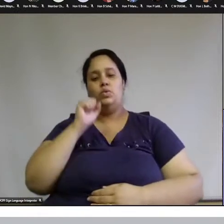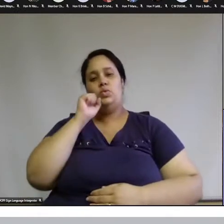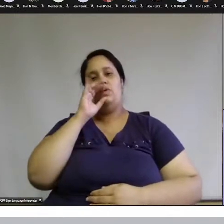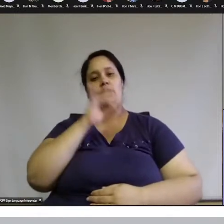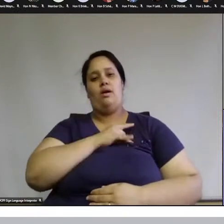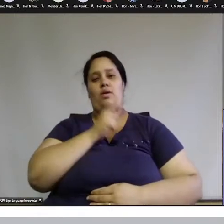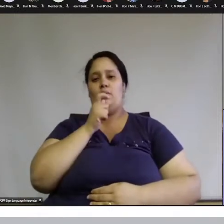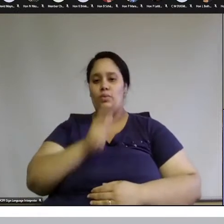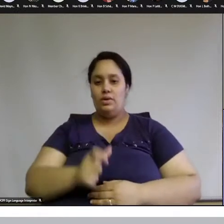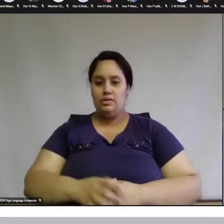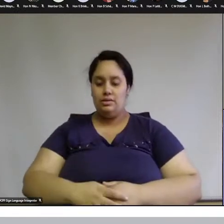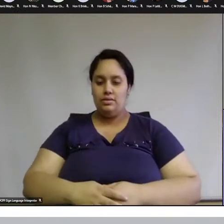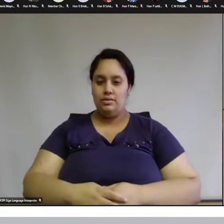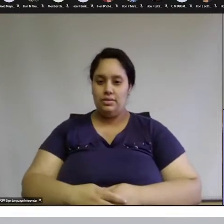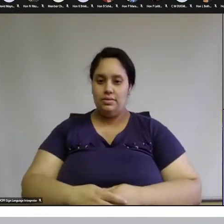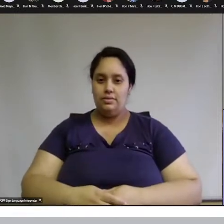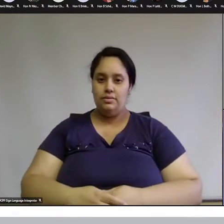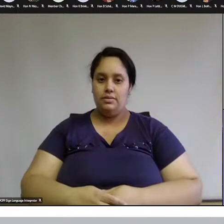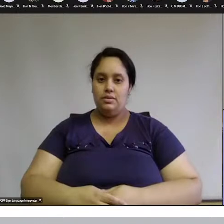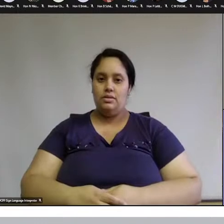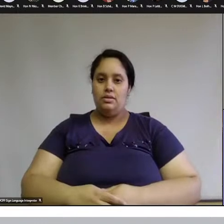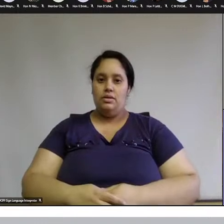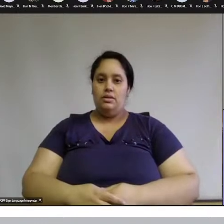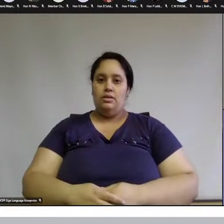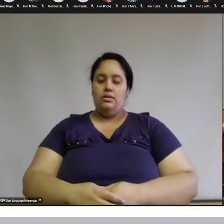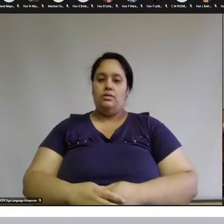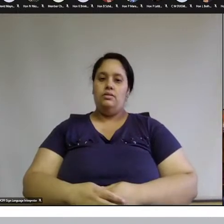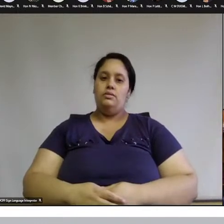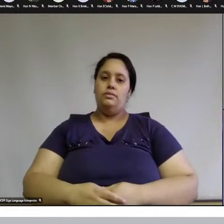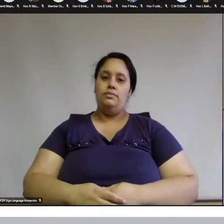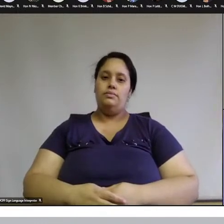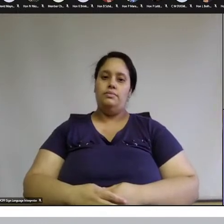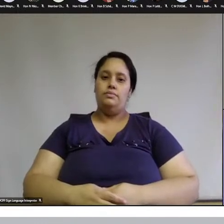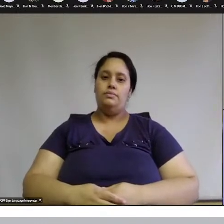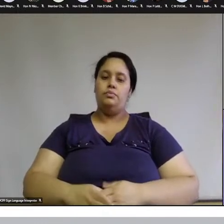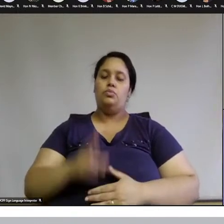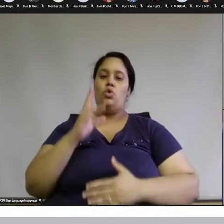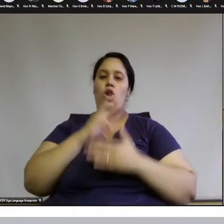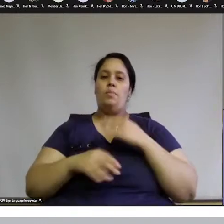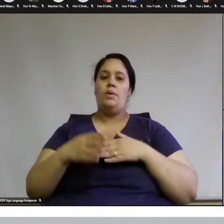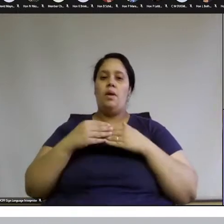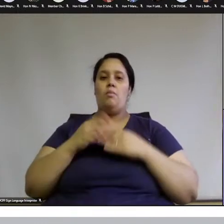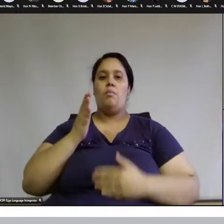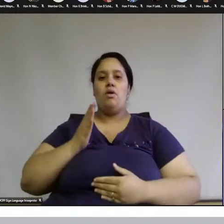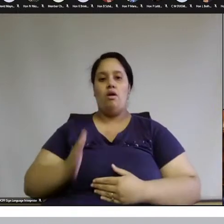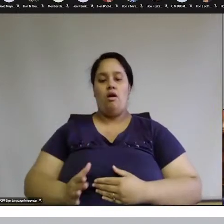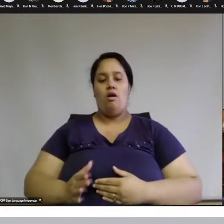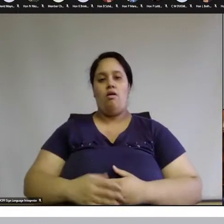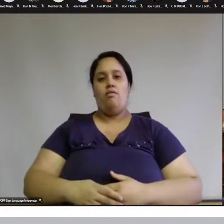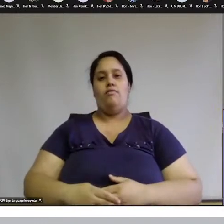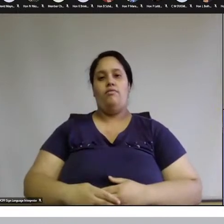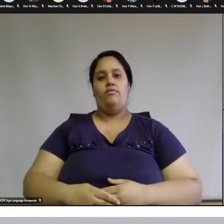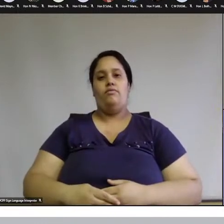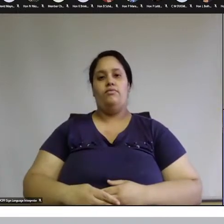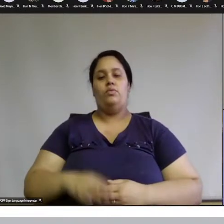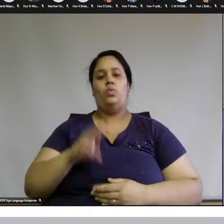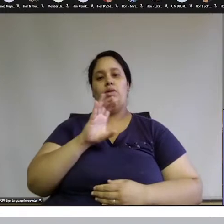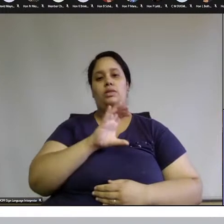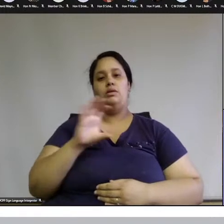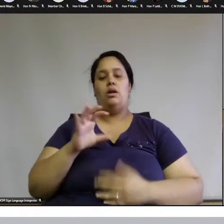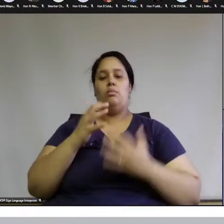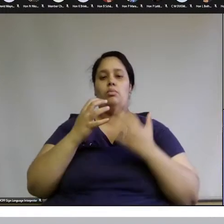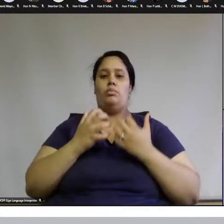words. Honorable members, on behalf of the Western